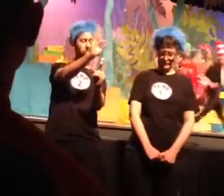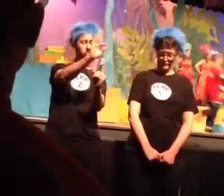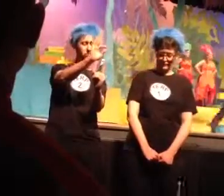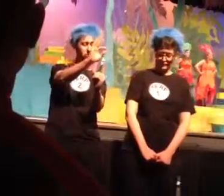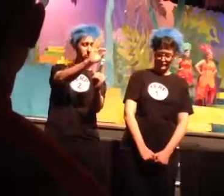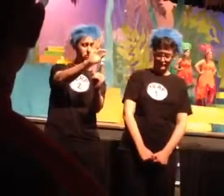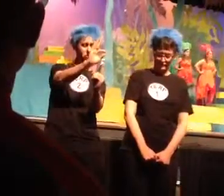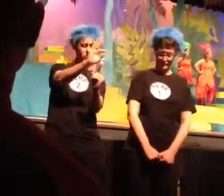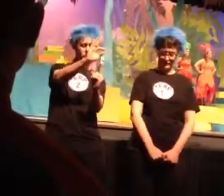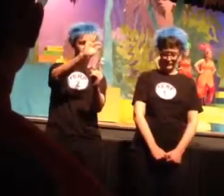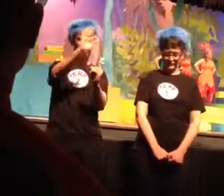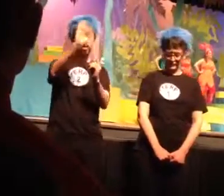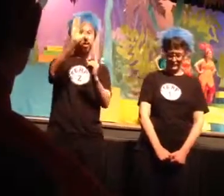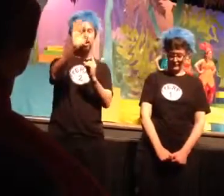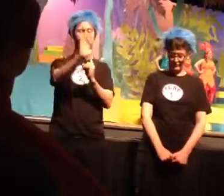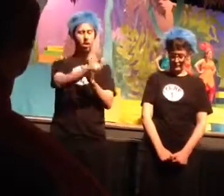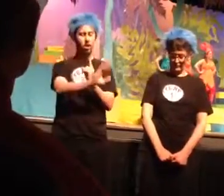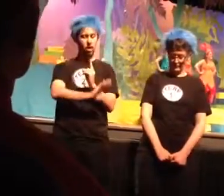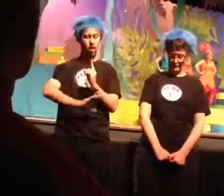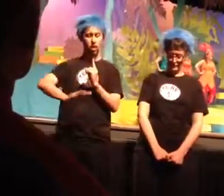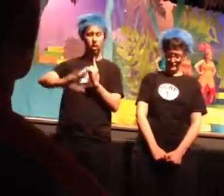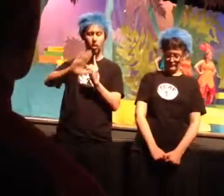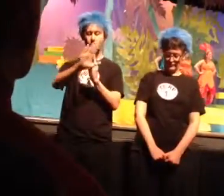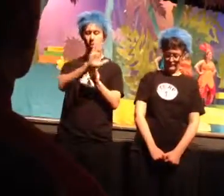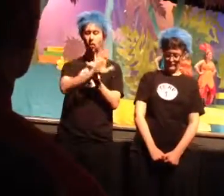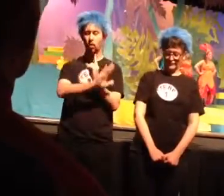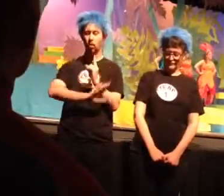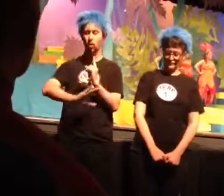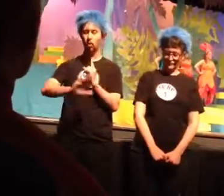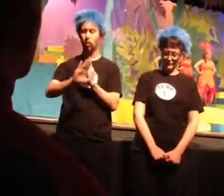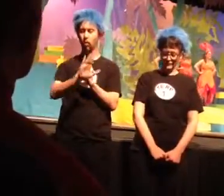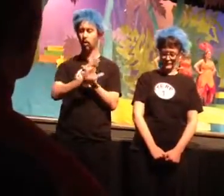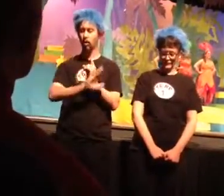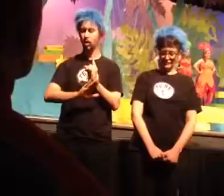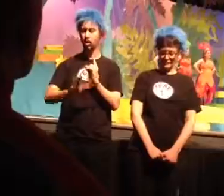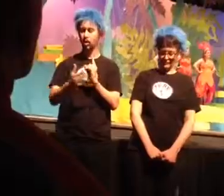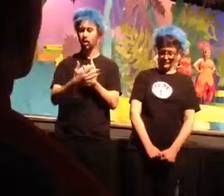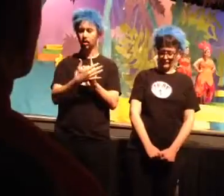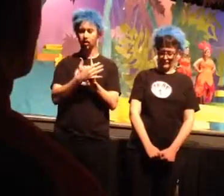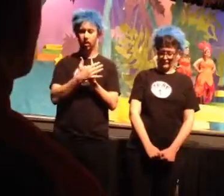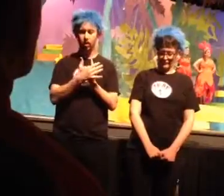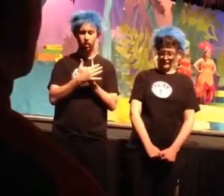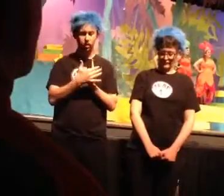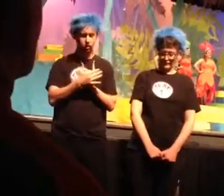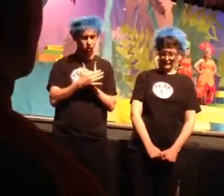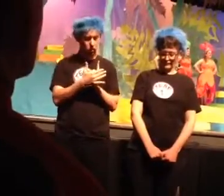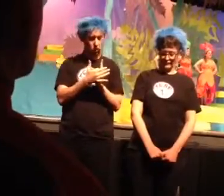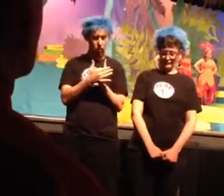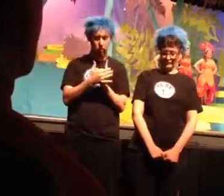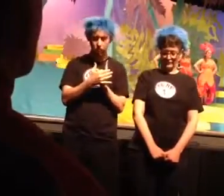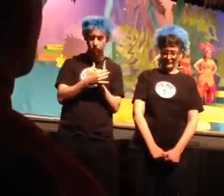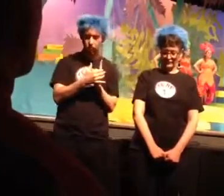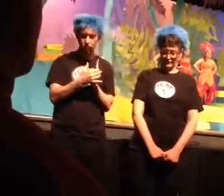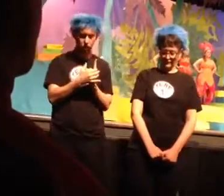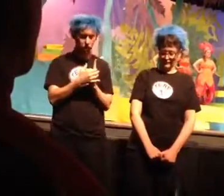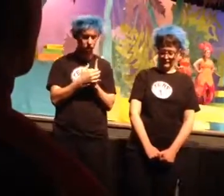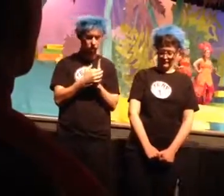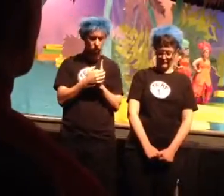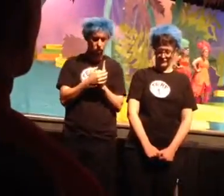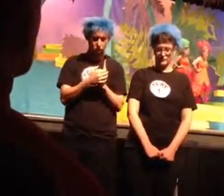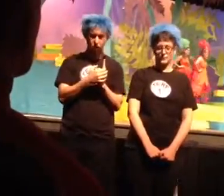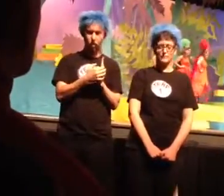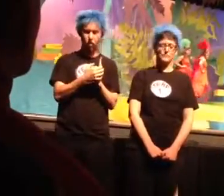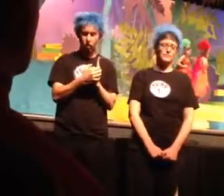wait hear